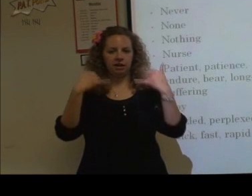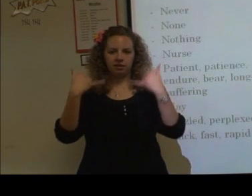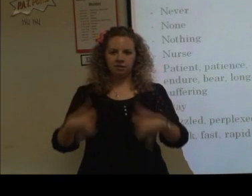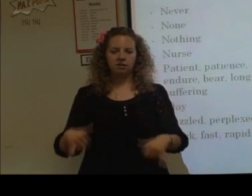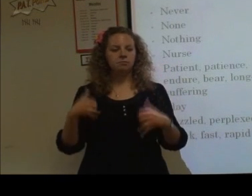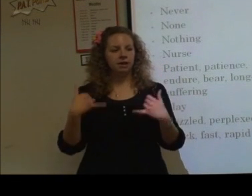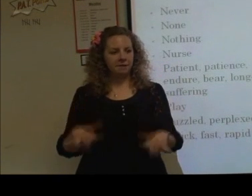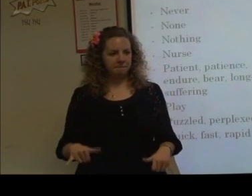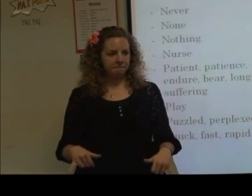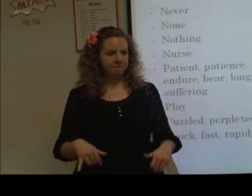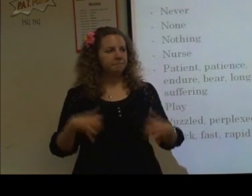that. Play.